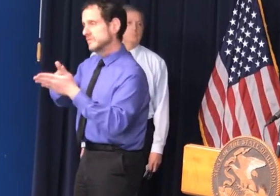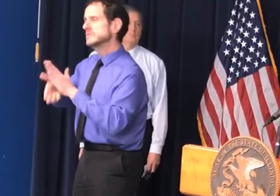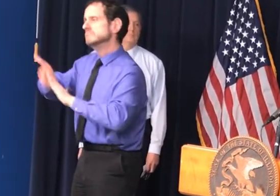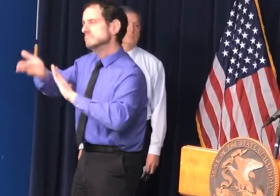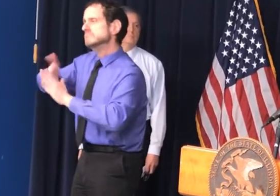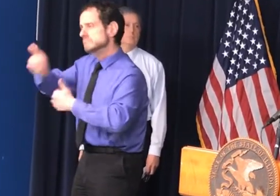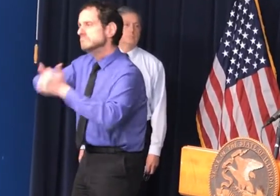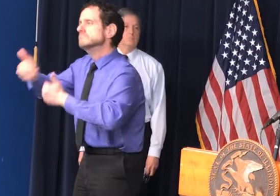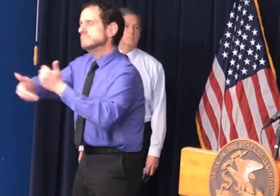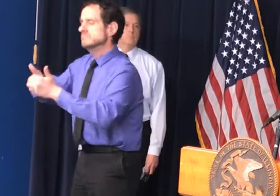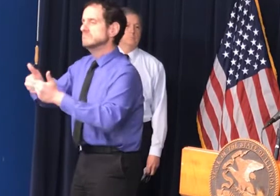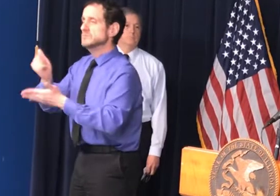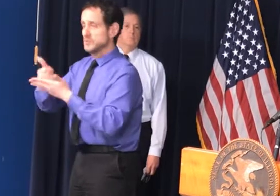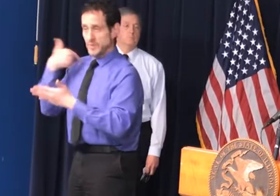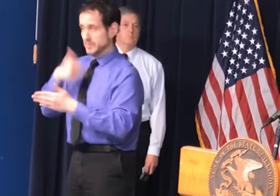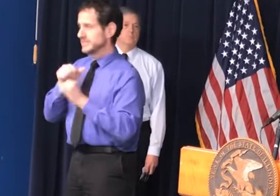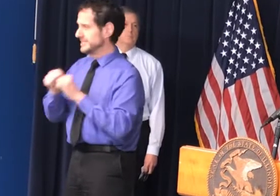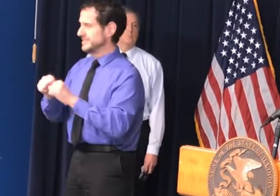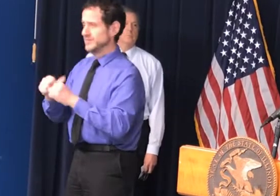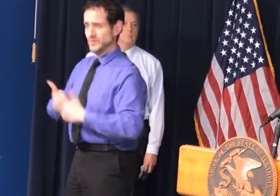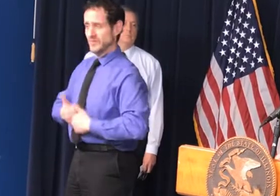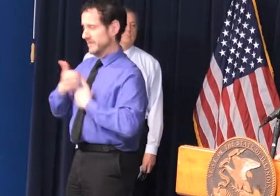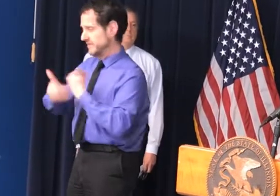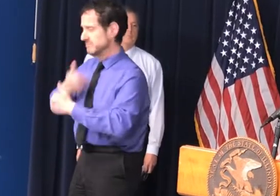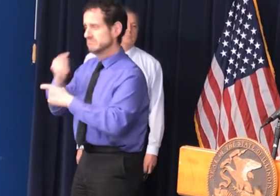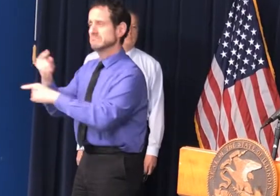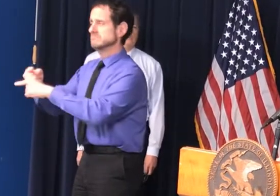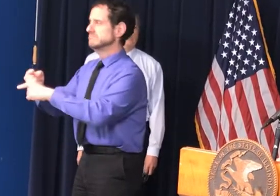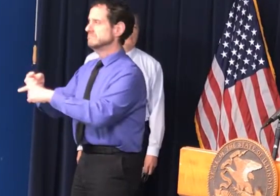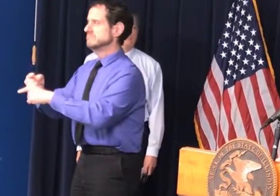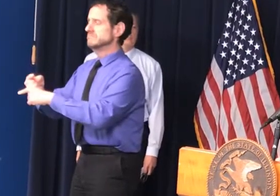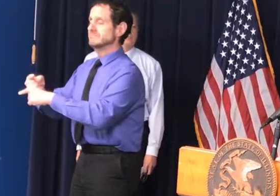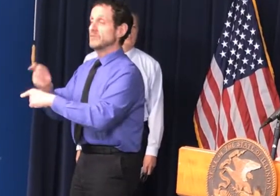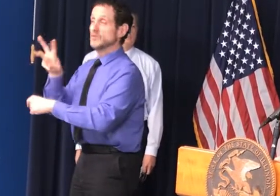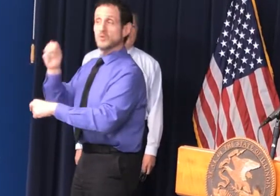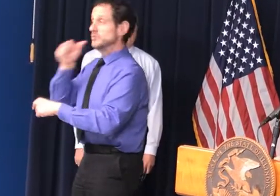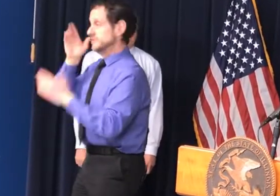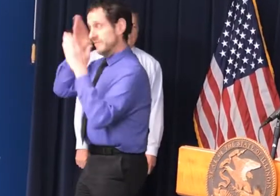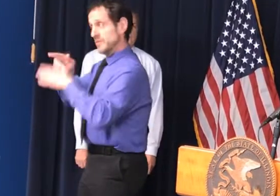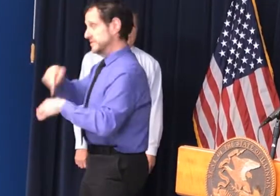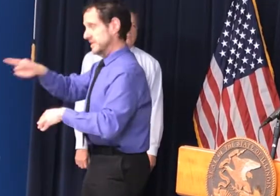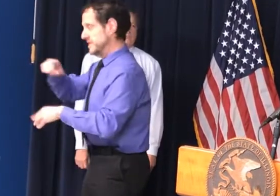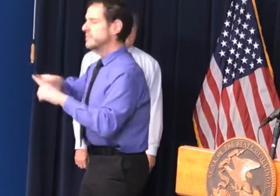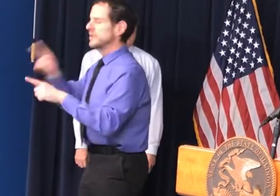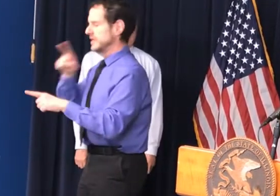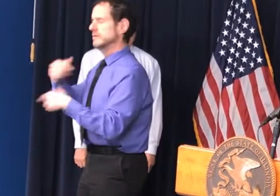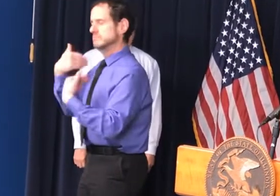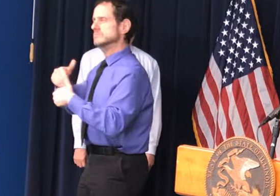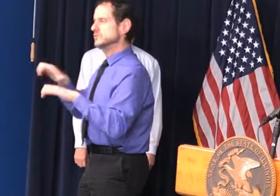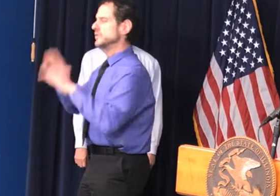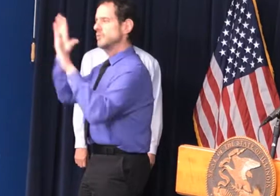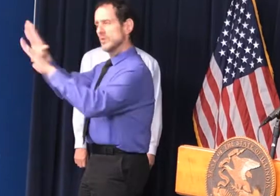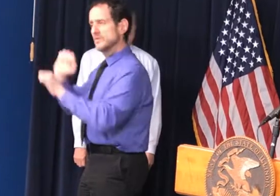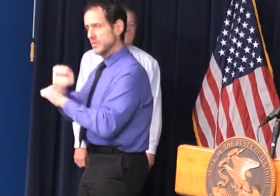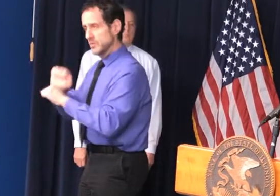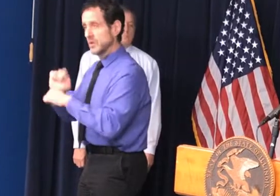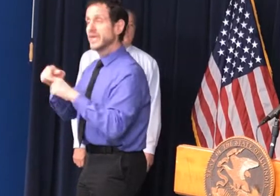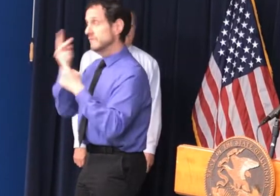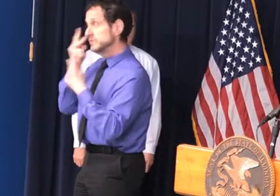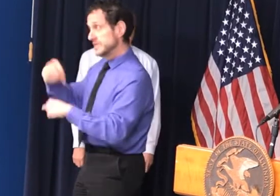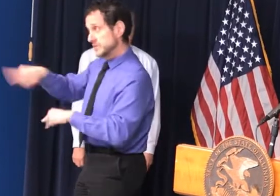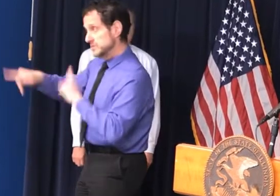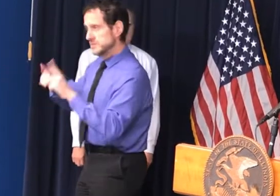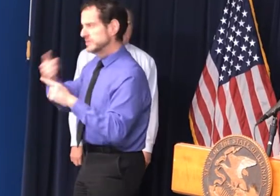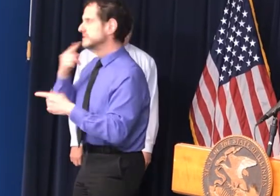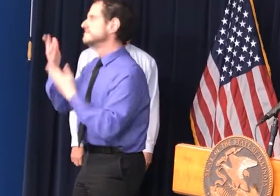going. They may not make the headlines, but they are doing the Lord's work just the same. When you see them, thank them.